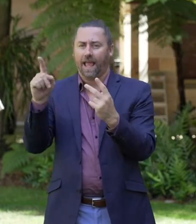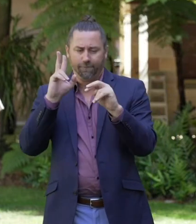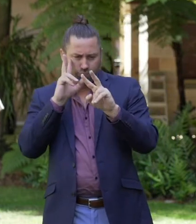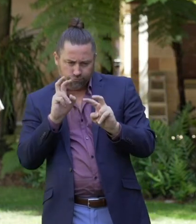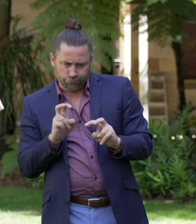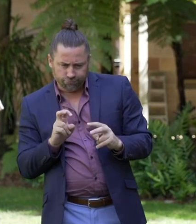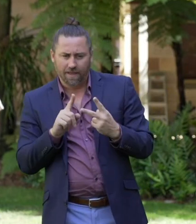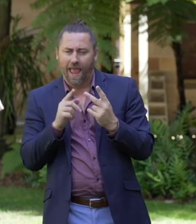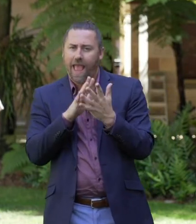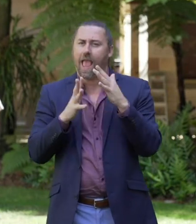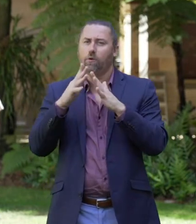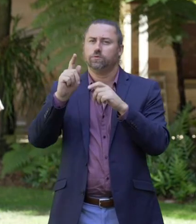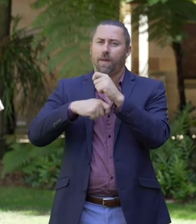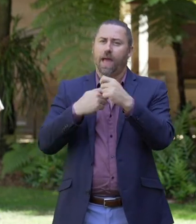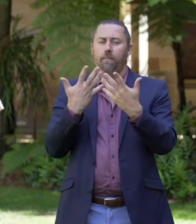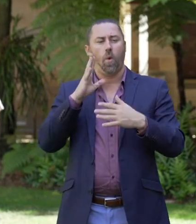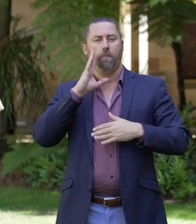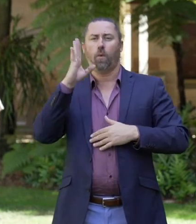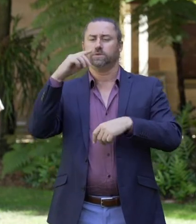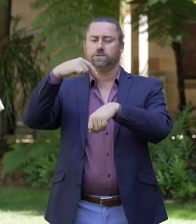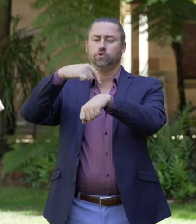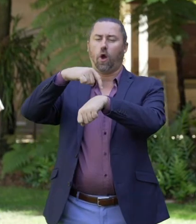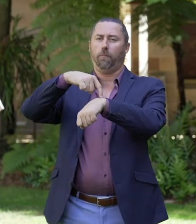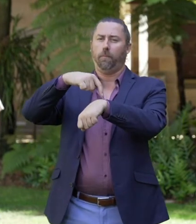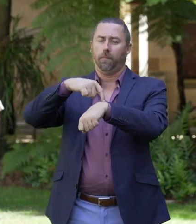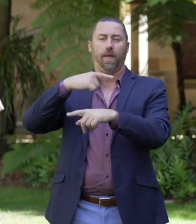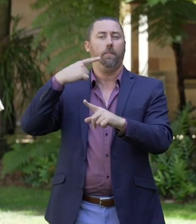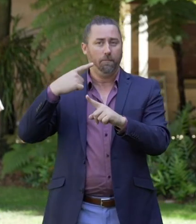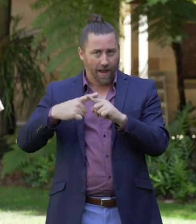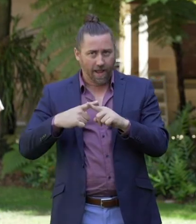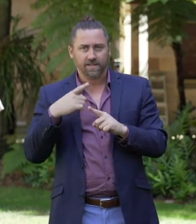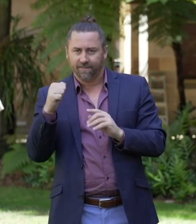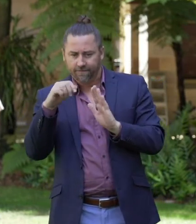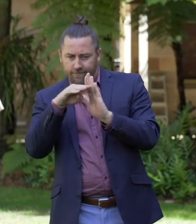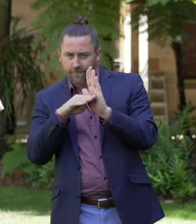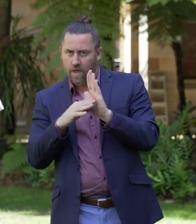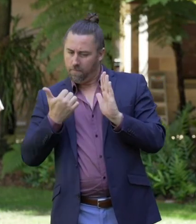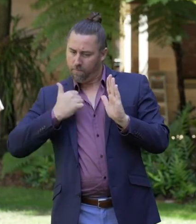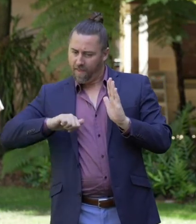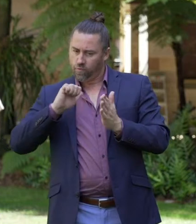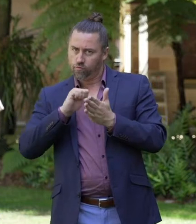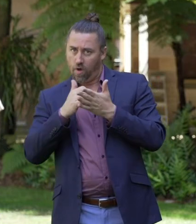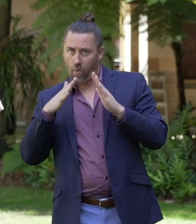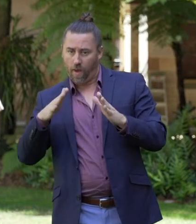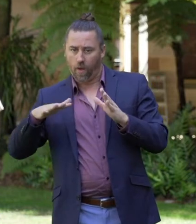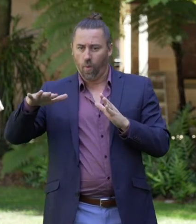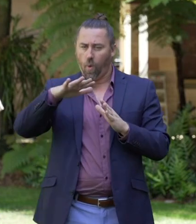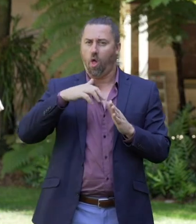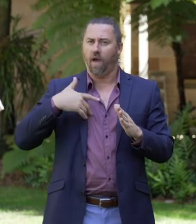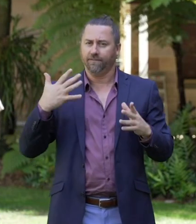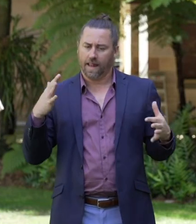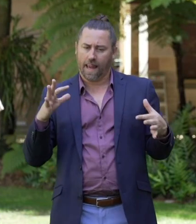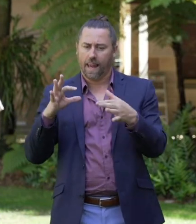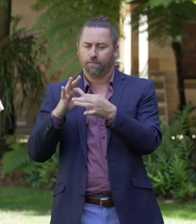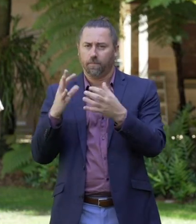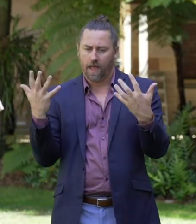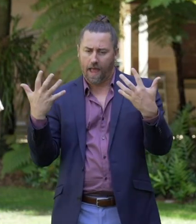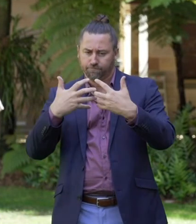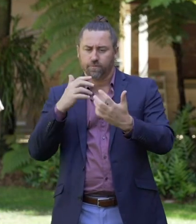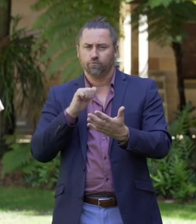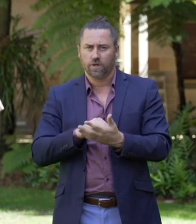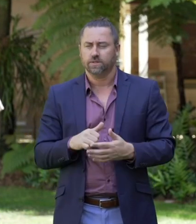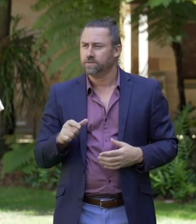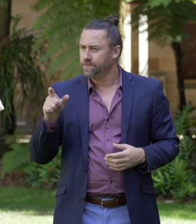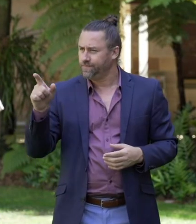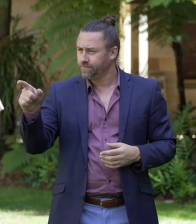and also looking at ethical codes of conduct as well. So I think that this review also feeds neatly into his second phase.